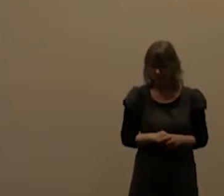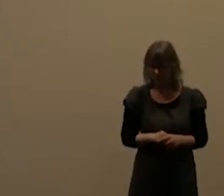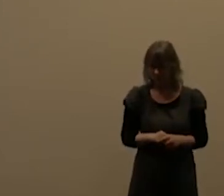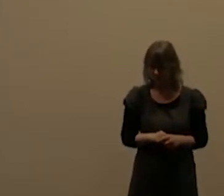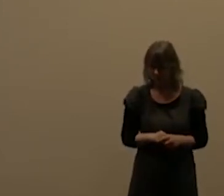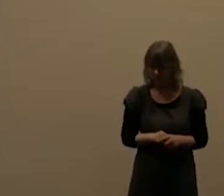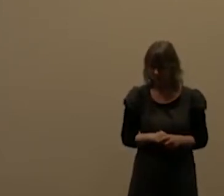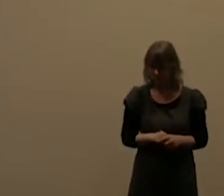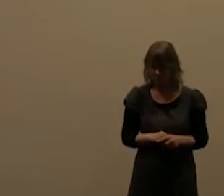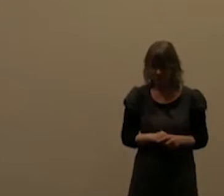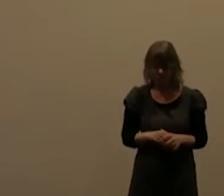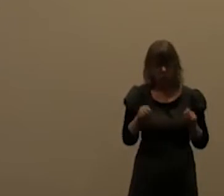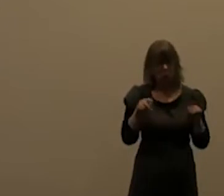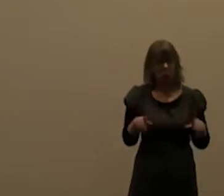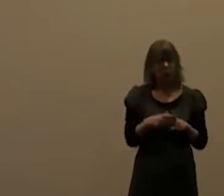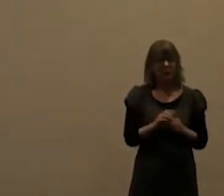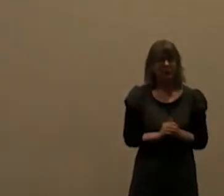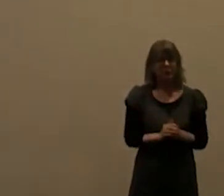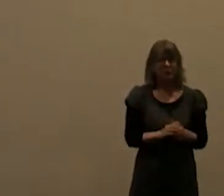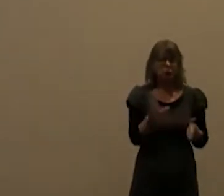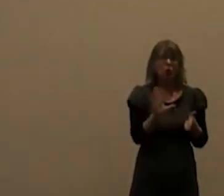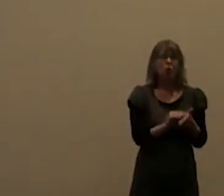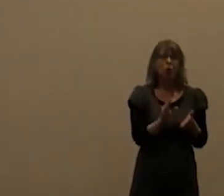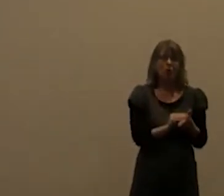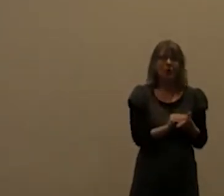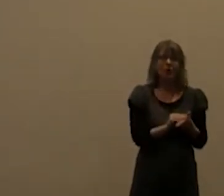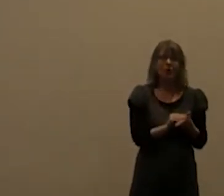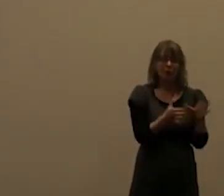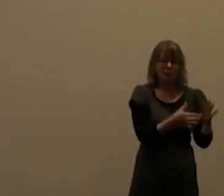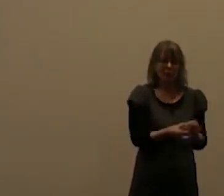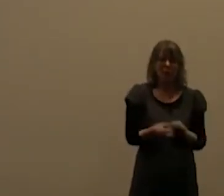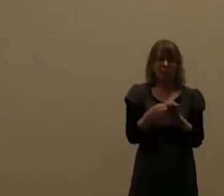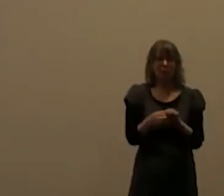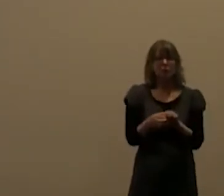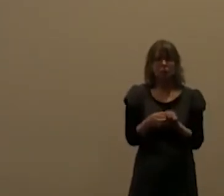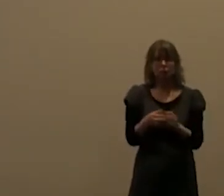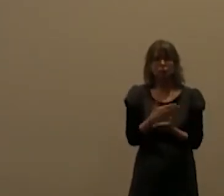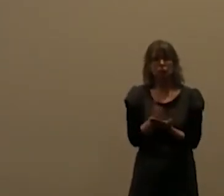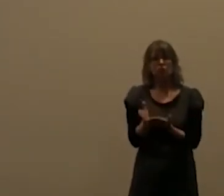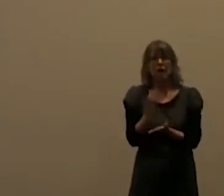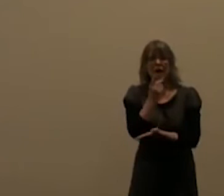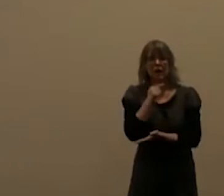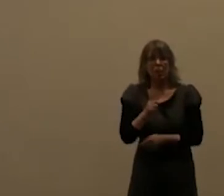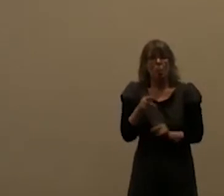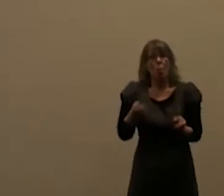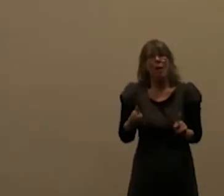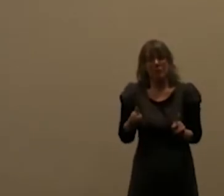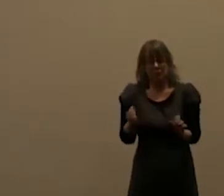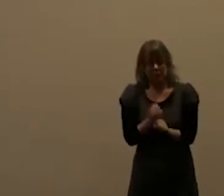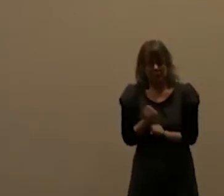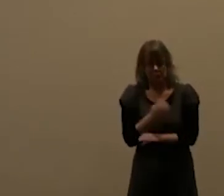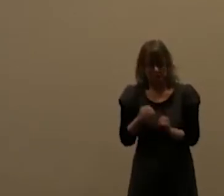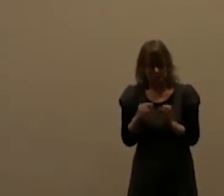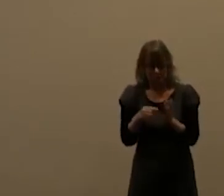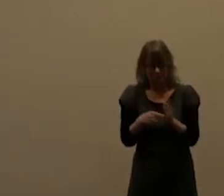All right, there we go. And we can always copy the link too to share our bot with anyone. And this is just one way to build bots. Like I said, this is the